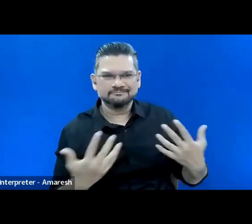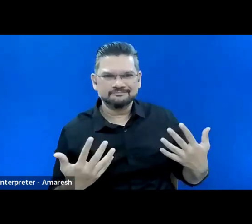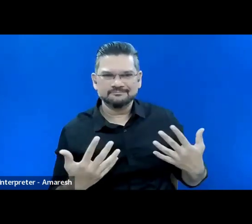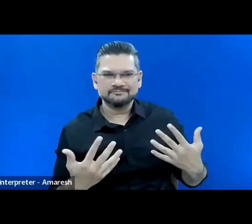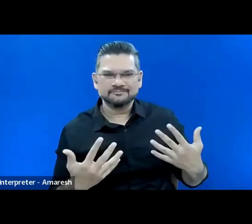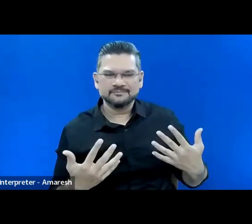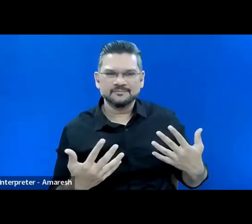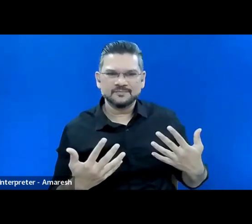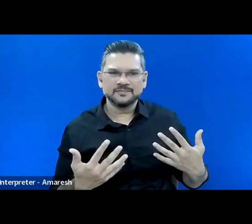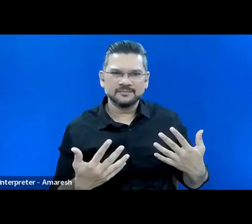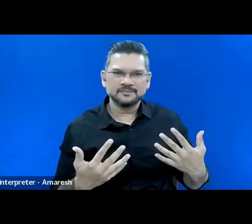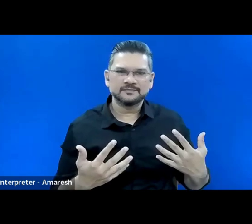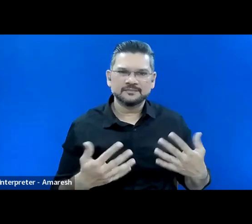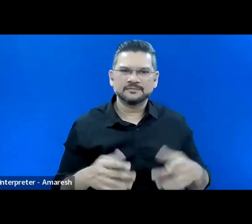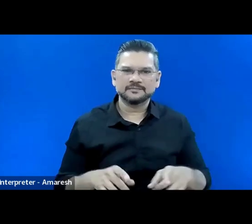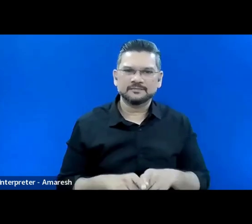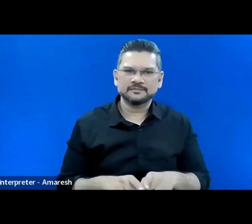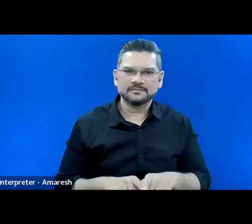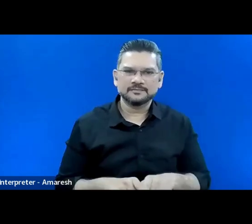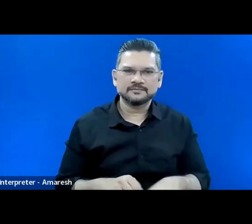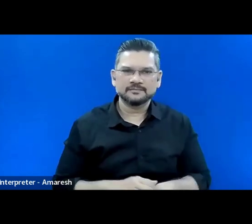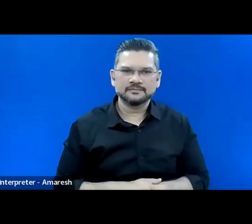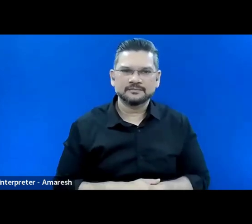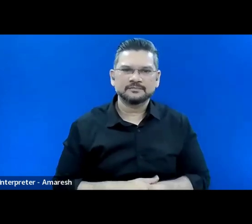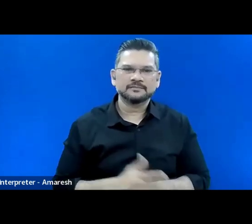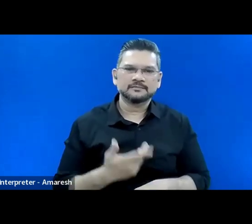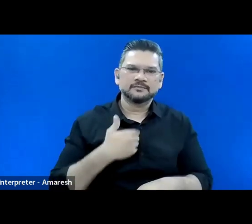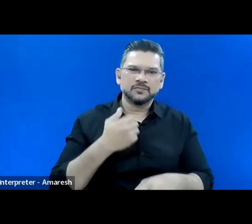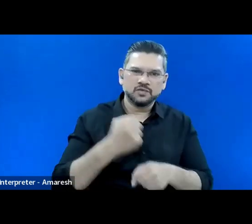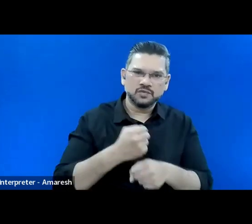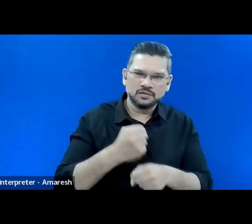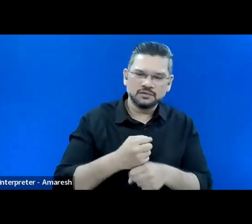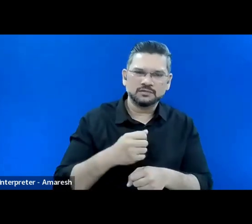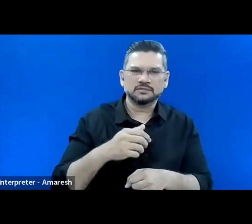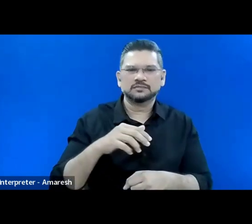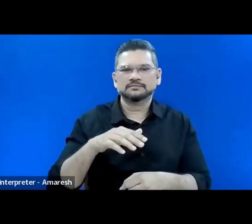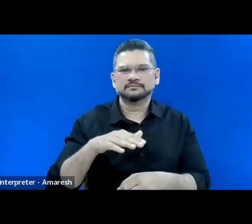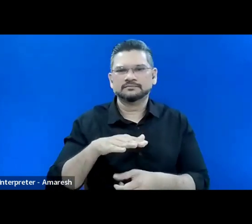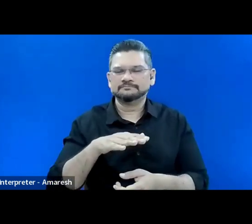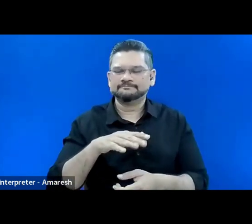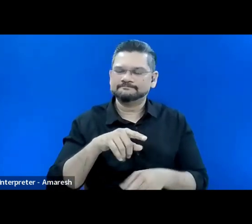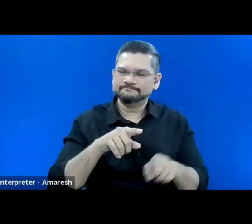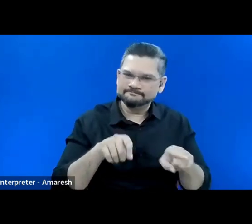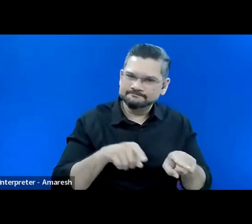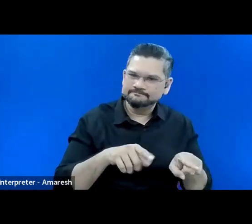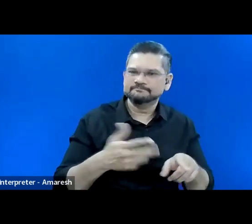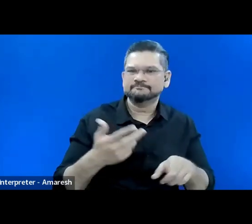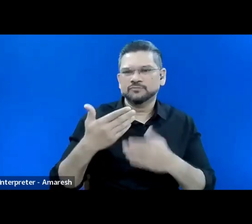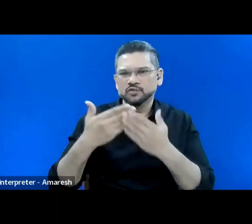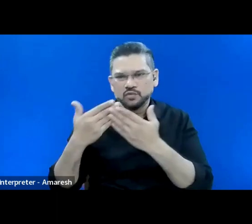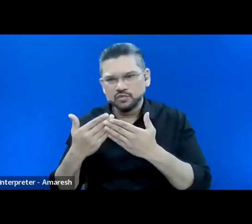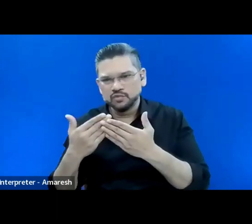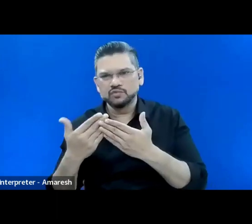disability. We see it not just in the justice reform, but in workplaces, in school environments, in organizations, and even a social media,